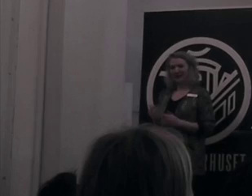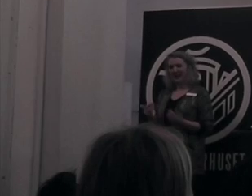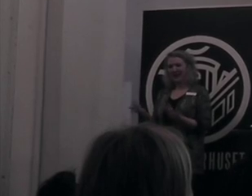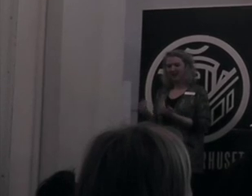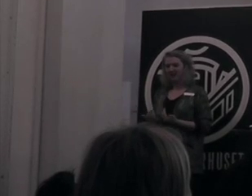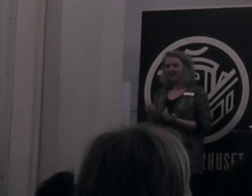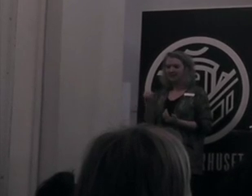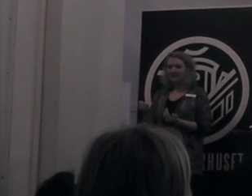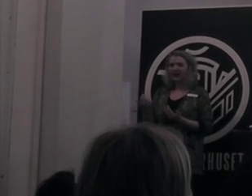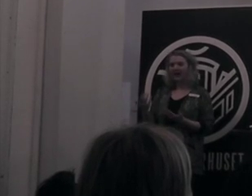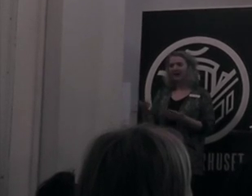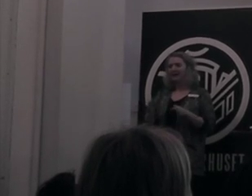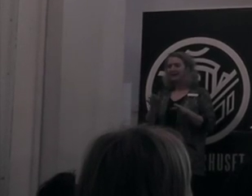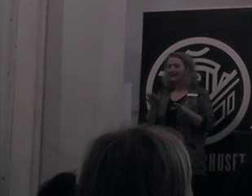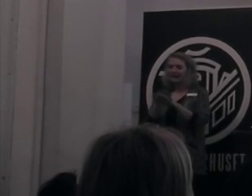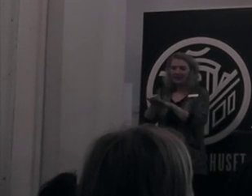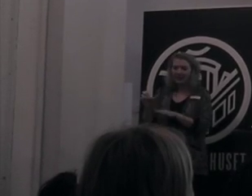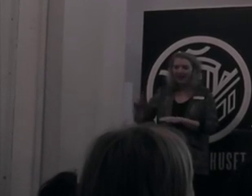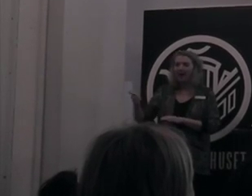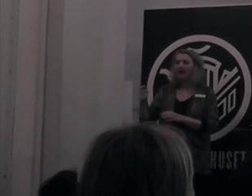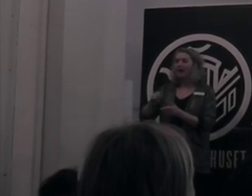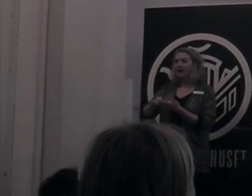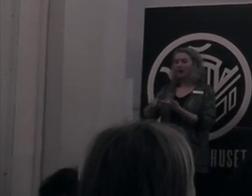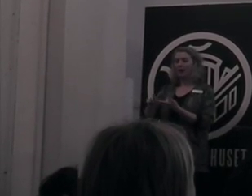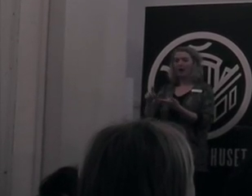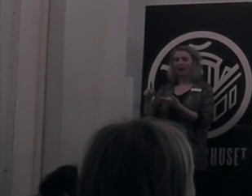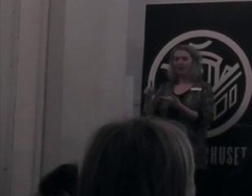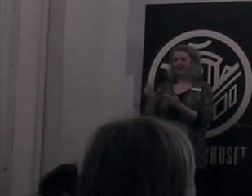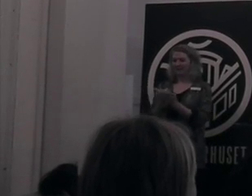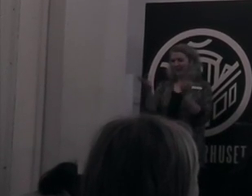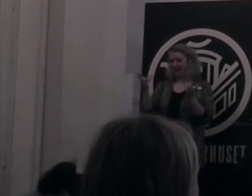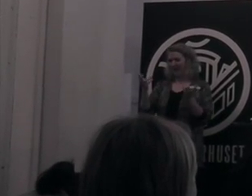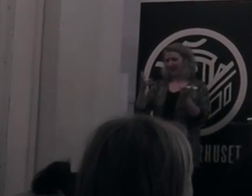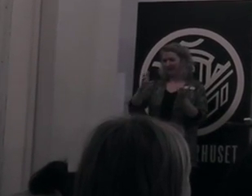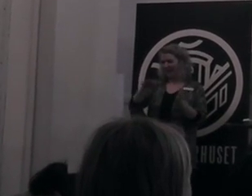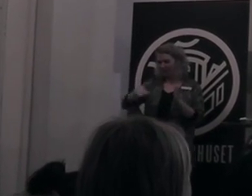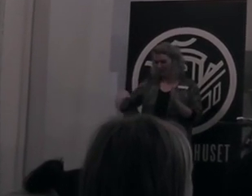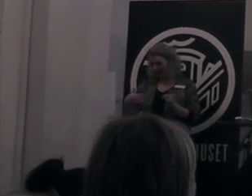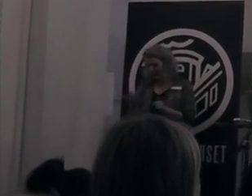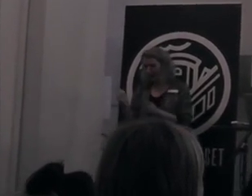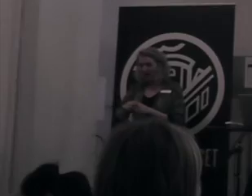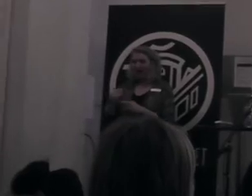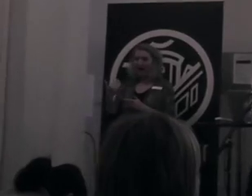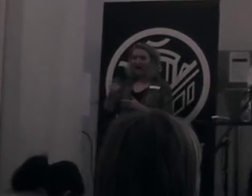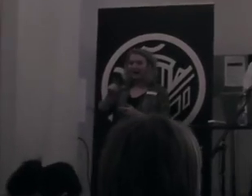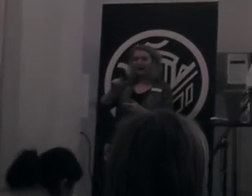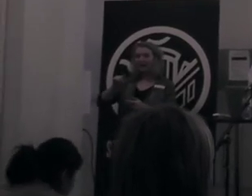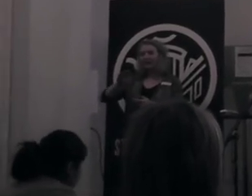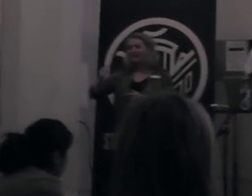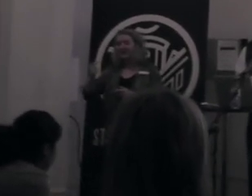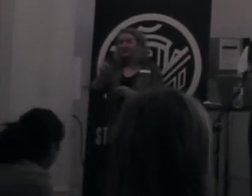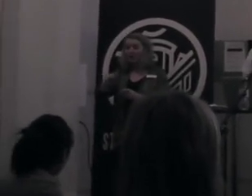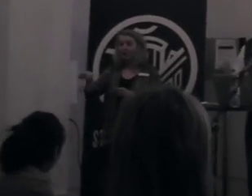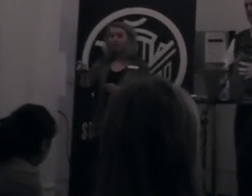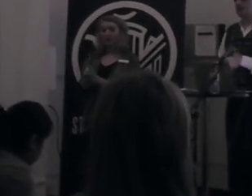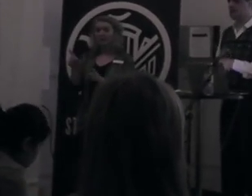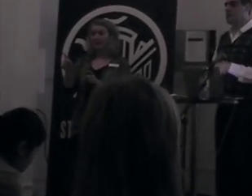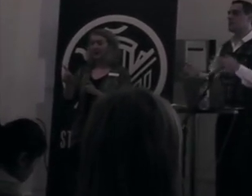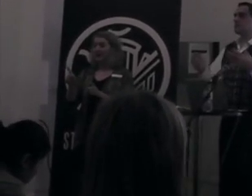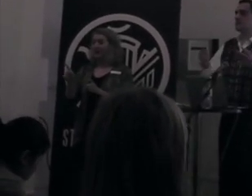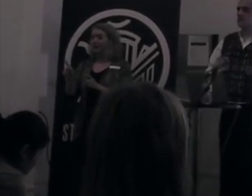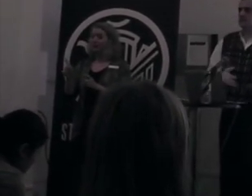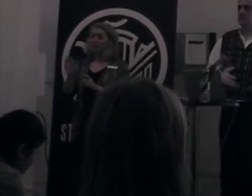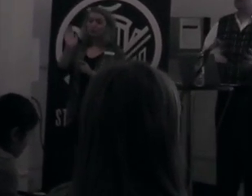marriage equality building in a couple dozen nations, and we have LGBT people that are being out